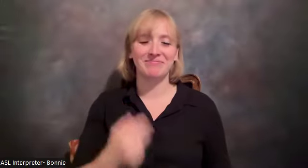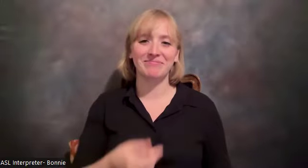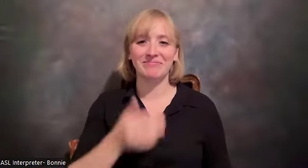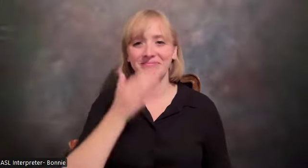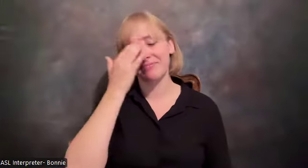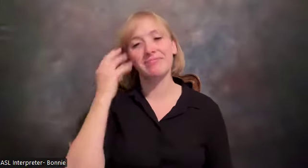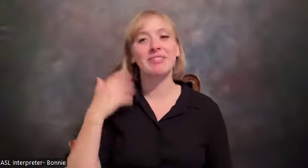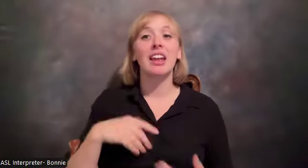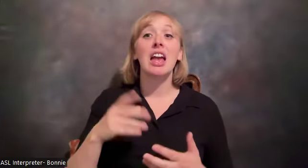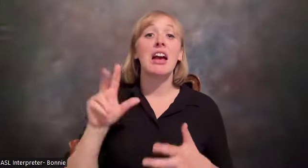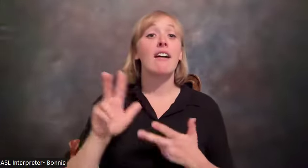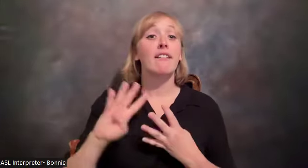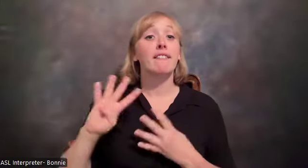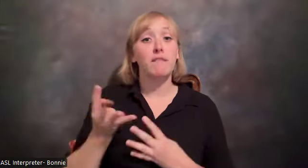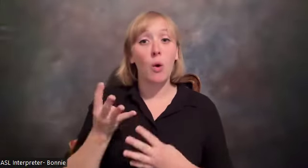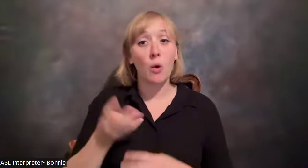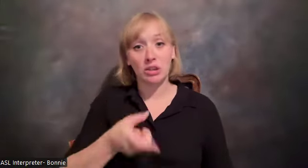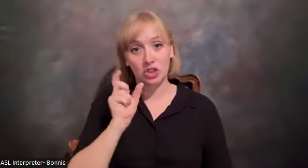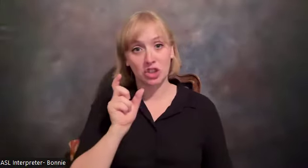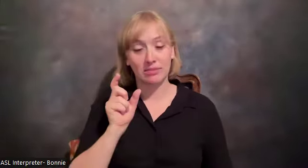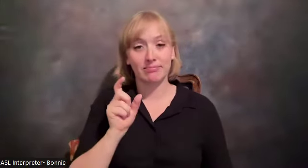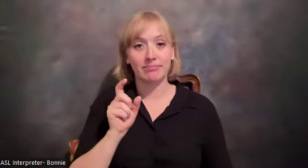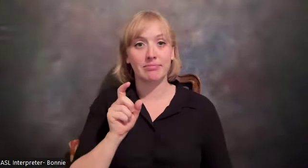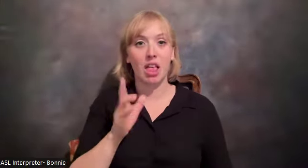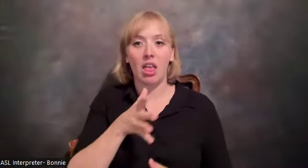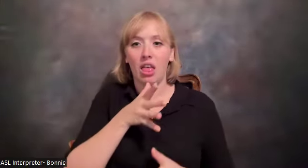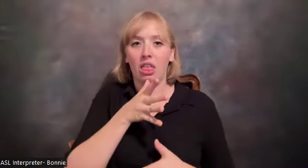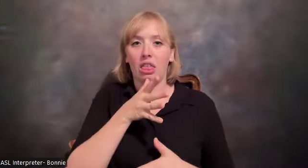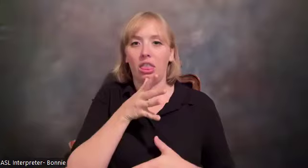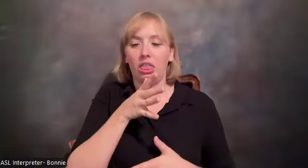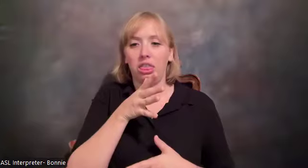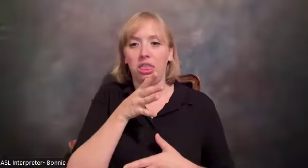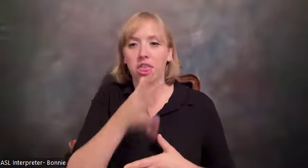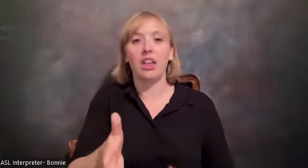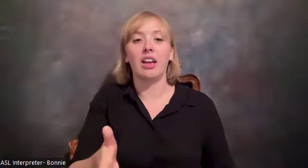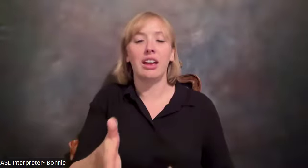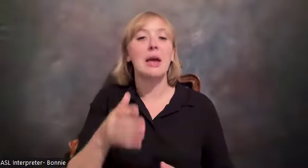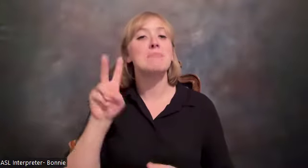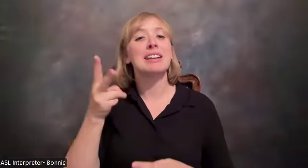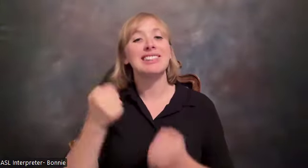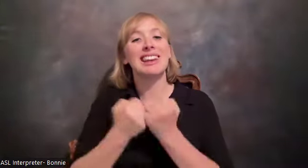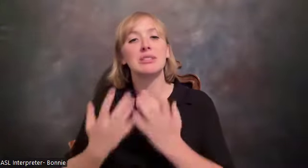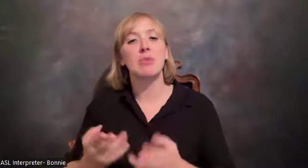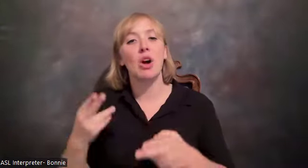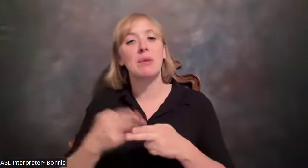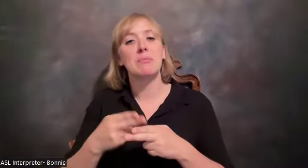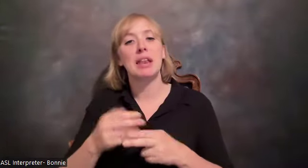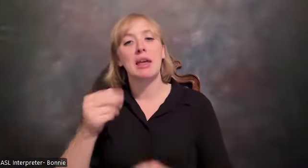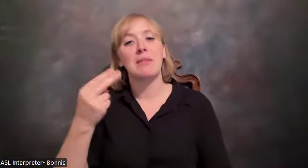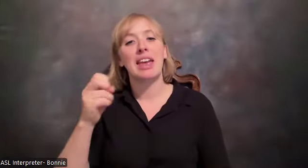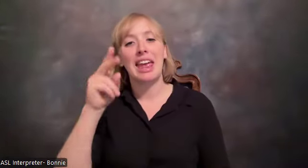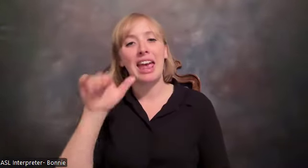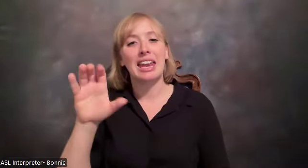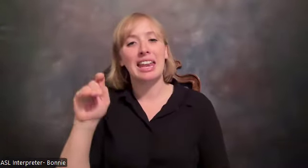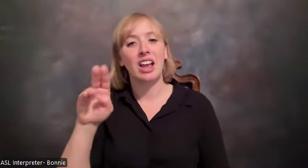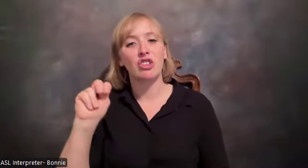So I took another shot and up it came. My second sponsor was a man named Eddie Cochran. Debbie remembers him. His